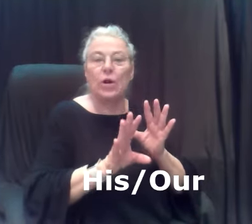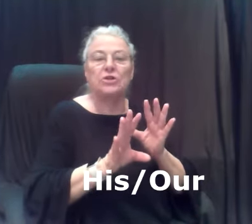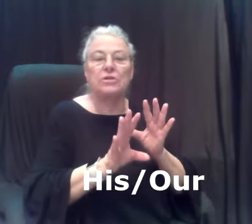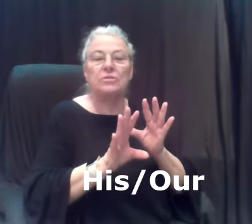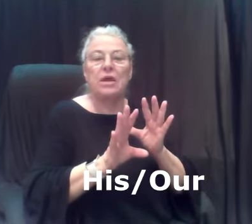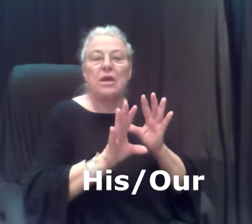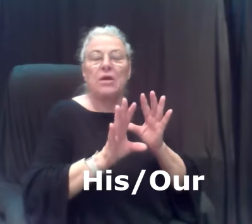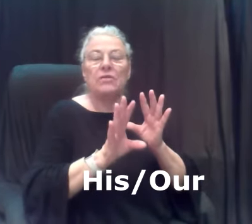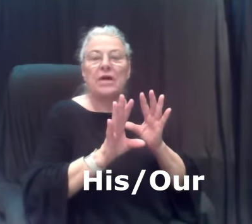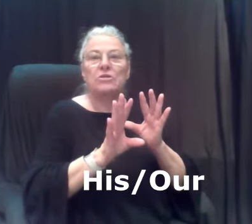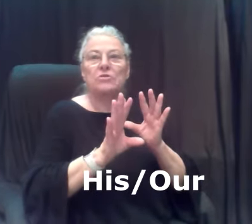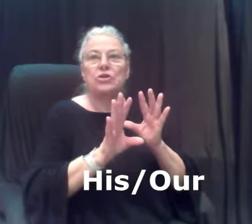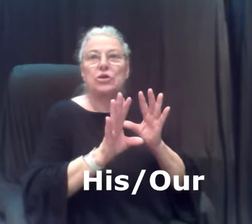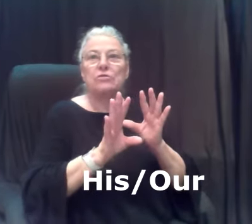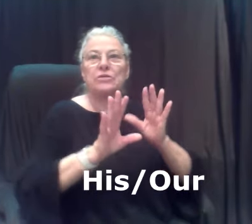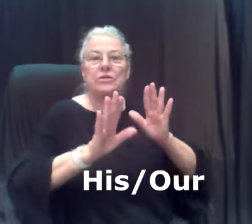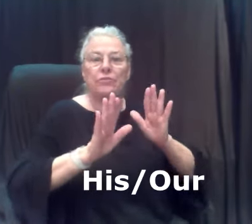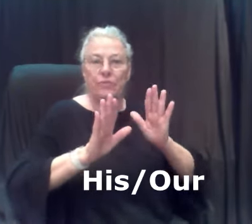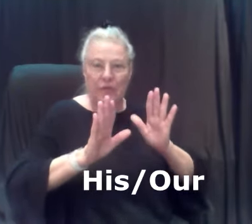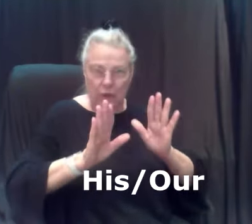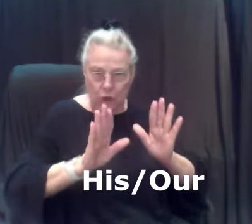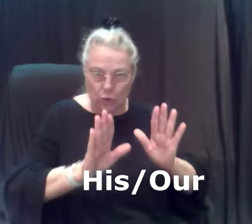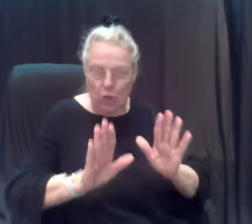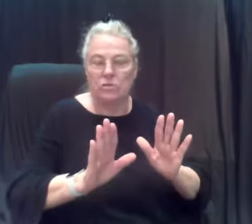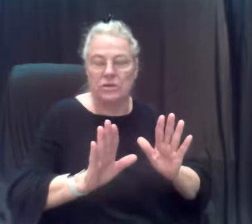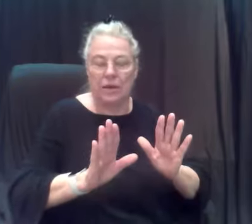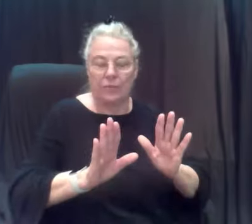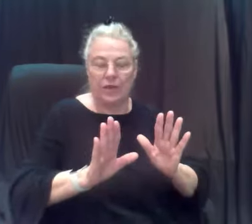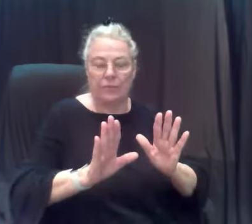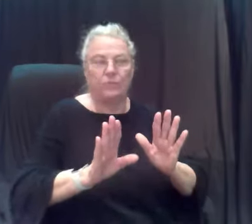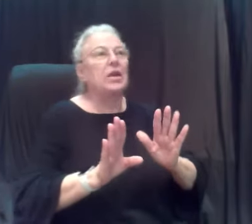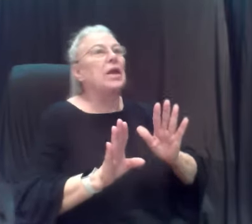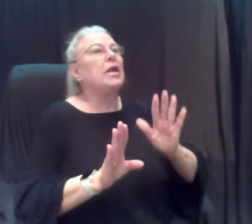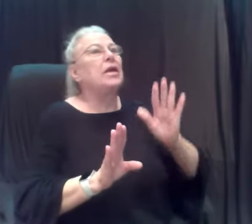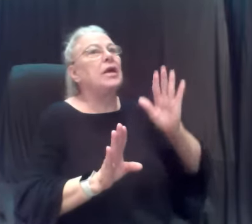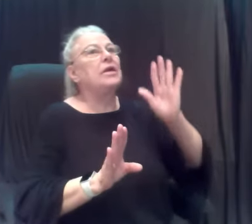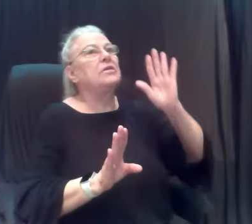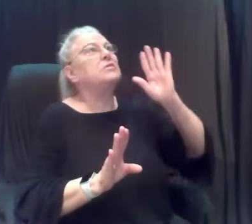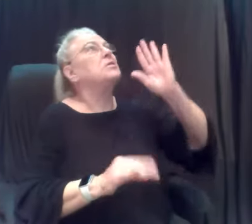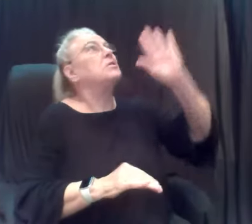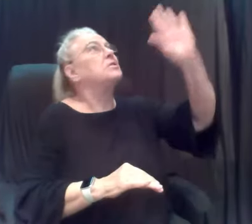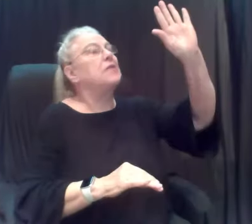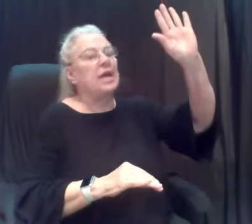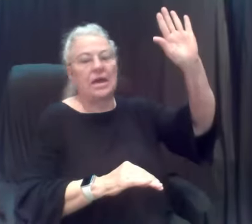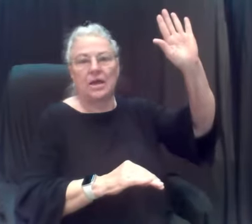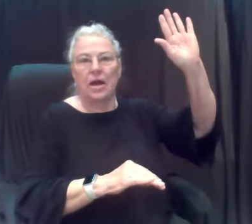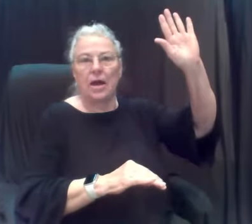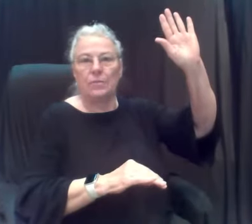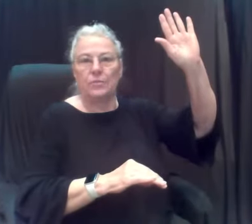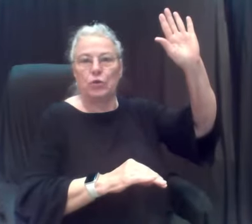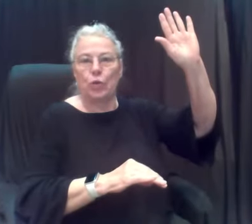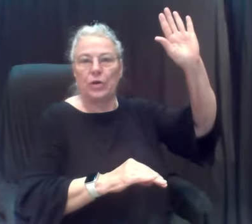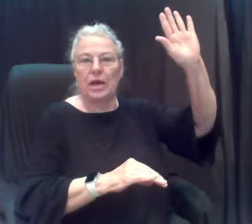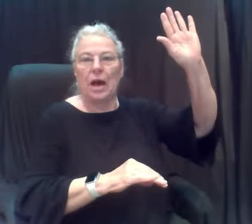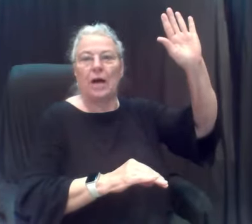expression that shows that you own something. His, taking it up toward God.